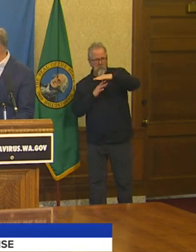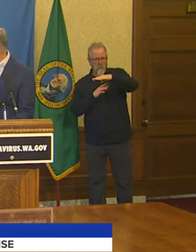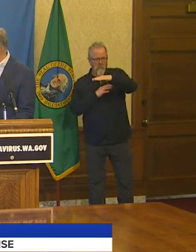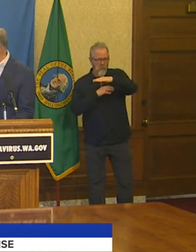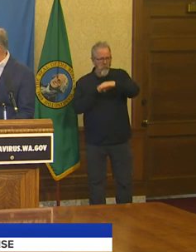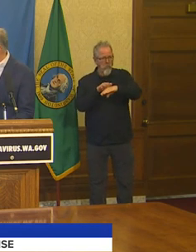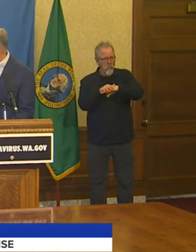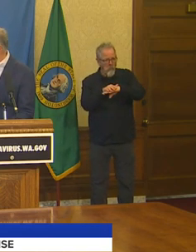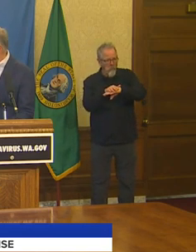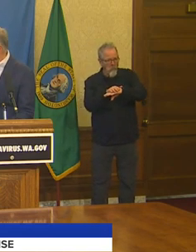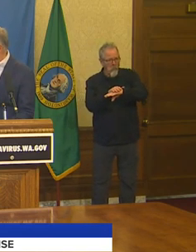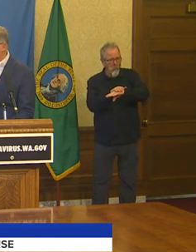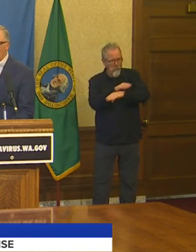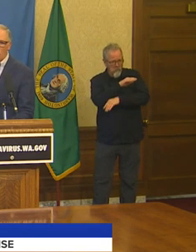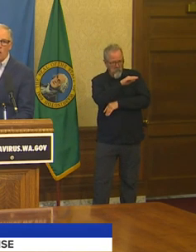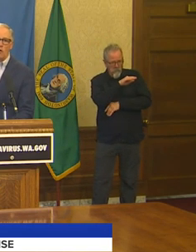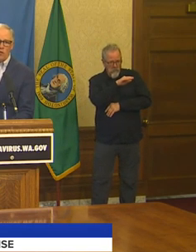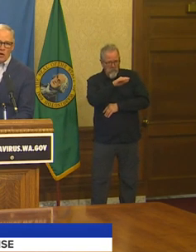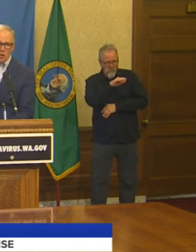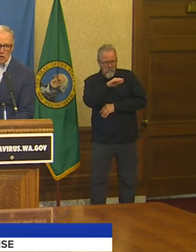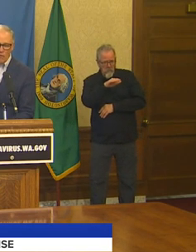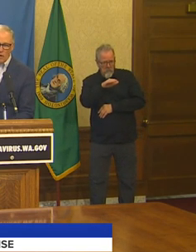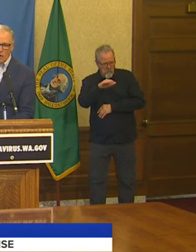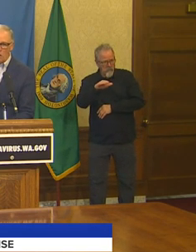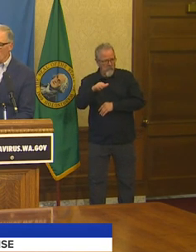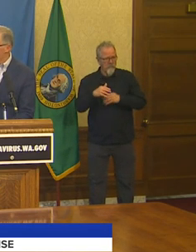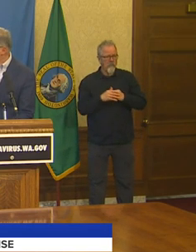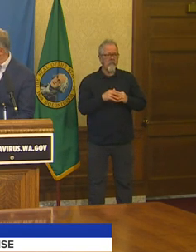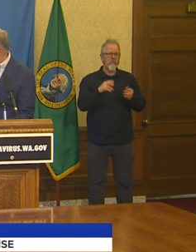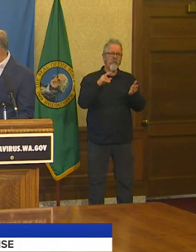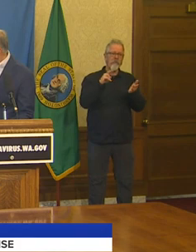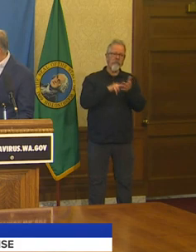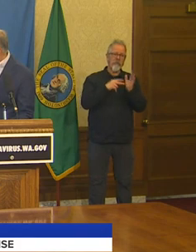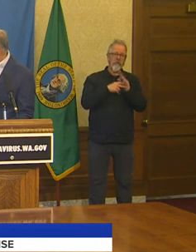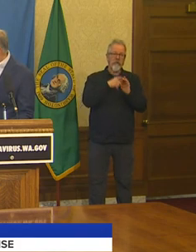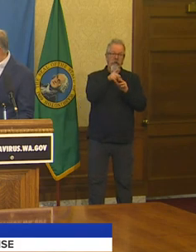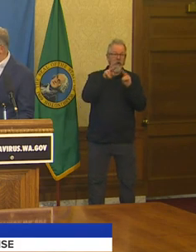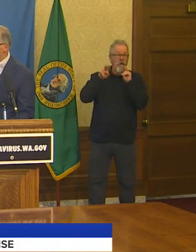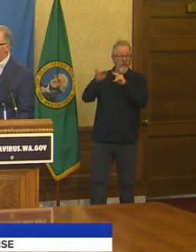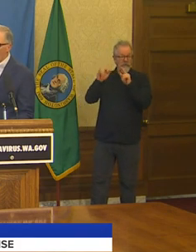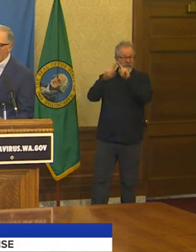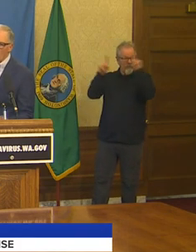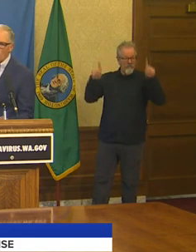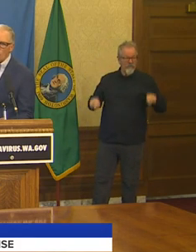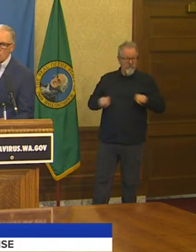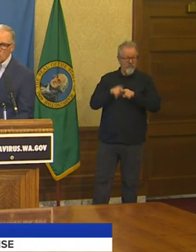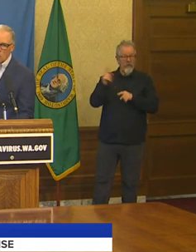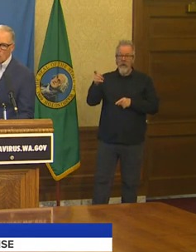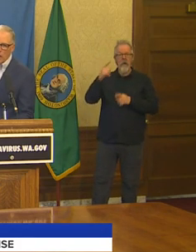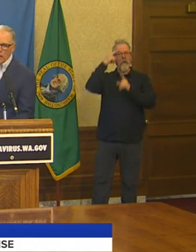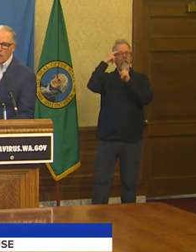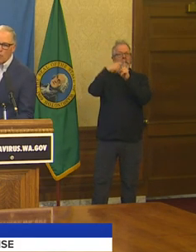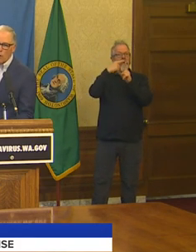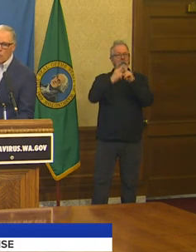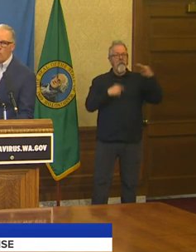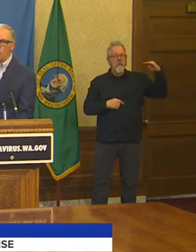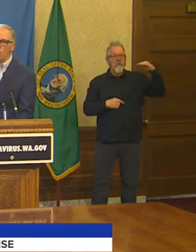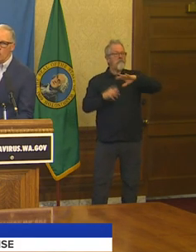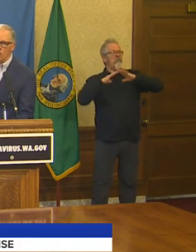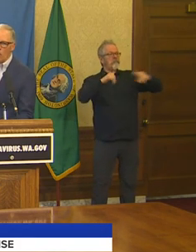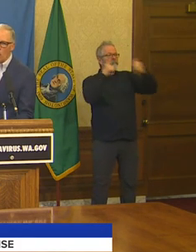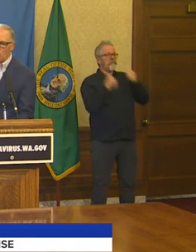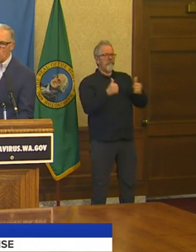that I just showed you. There's something also very significant in this model, is that they have modeled what this would look like if